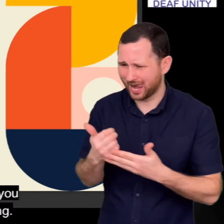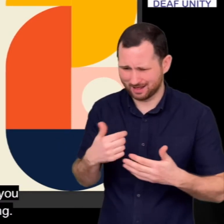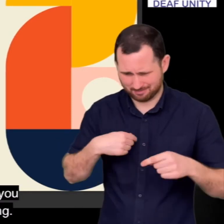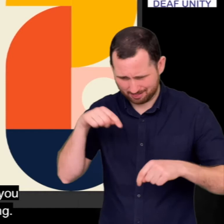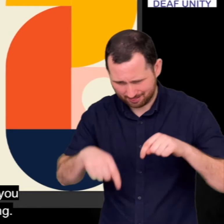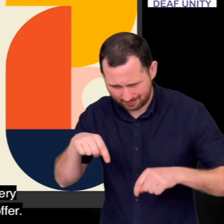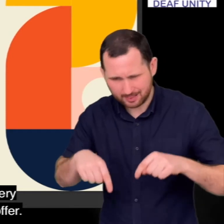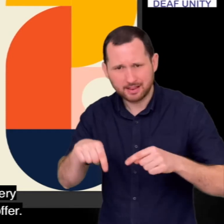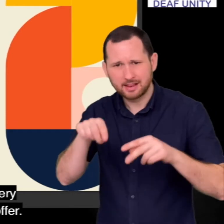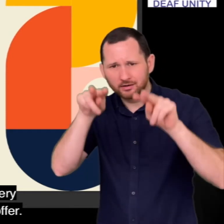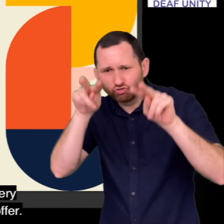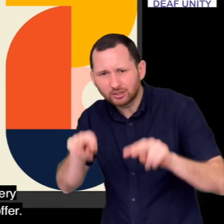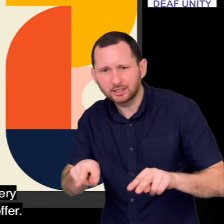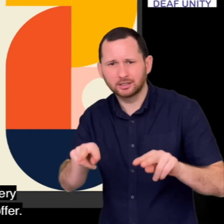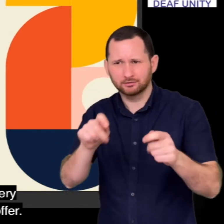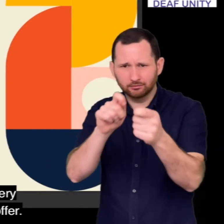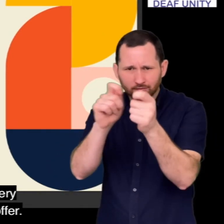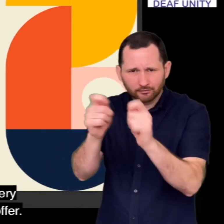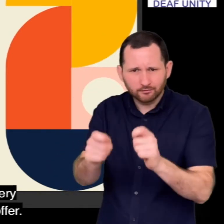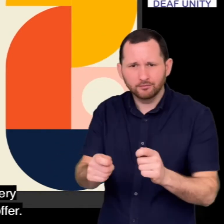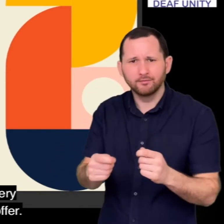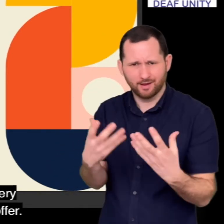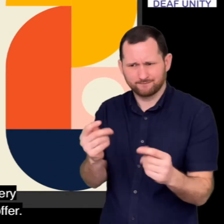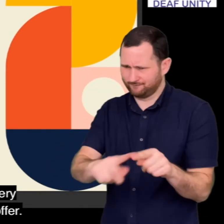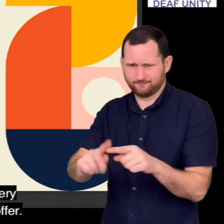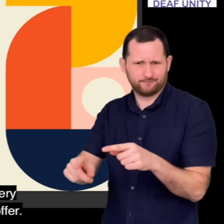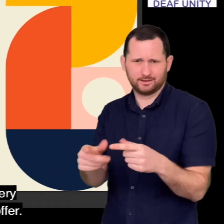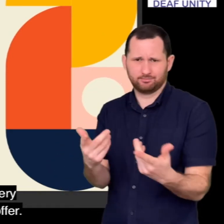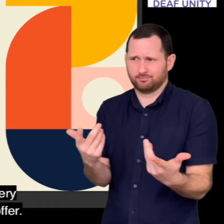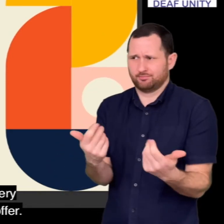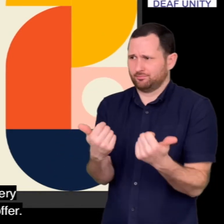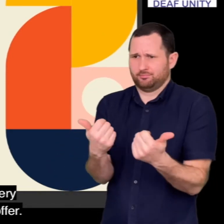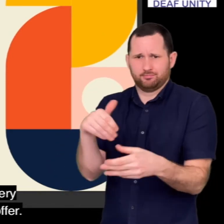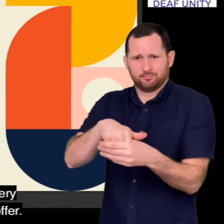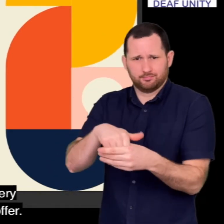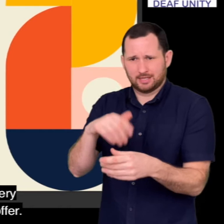and reading. And it's a very, very good